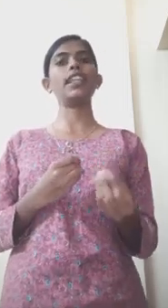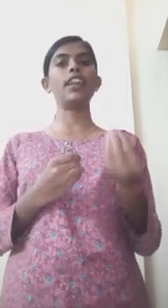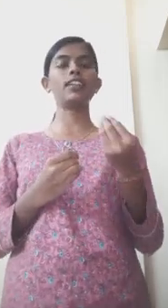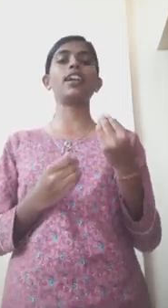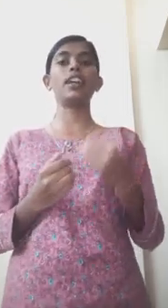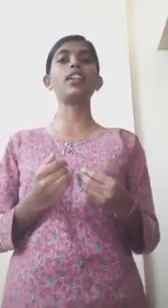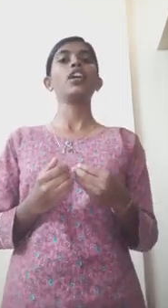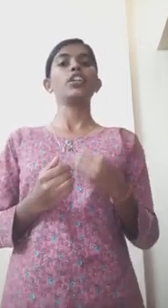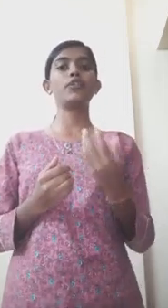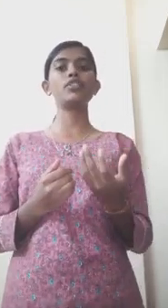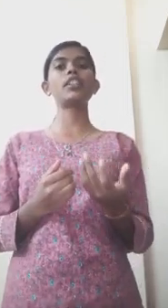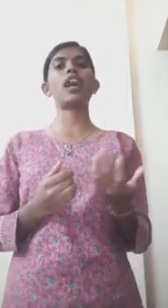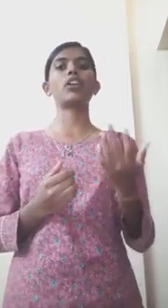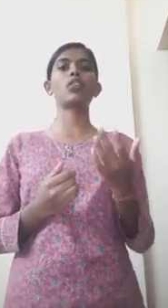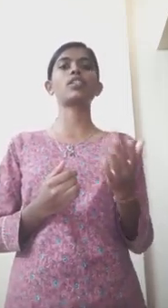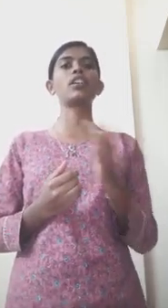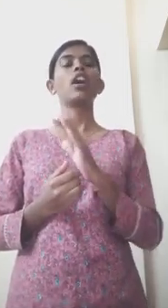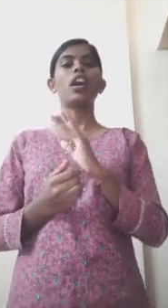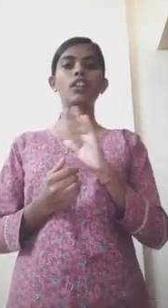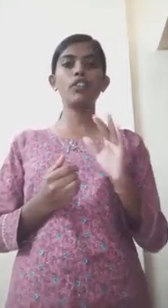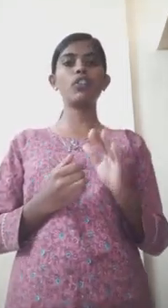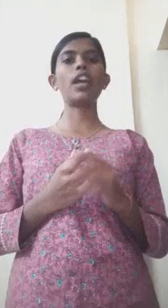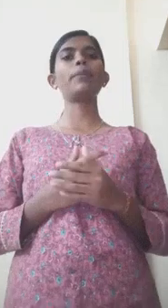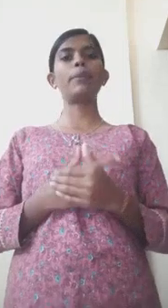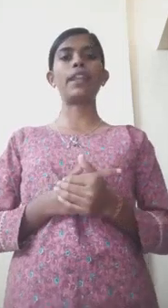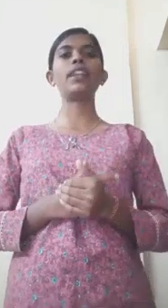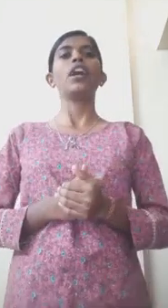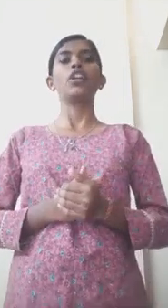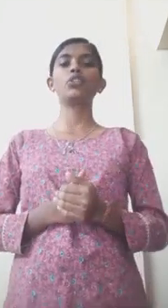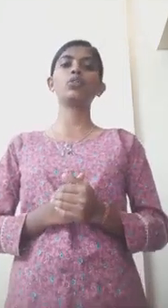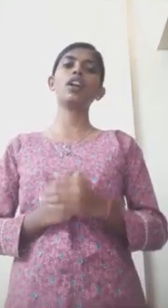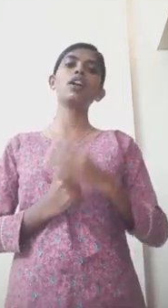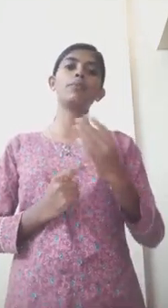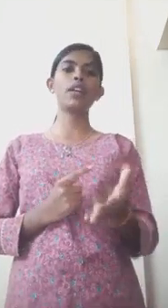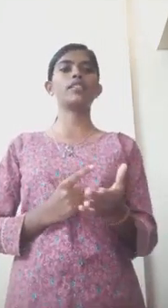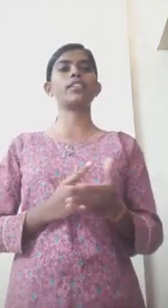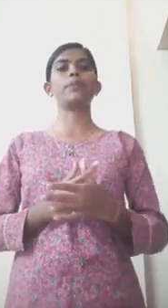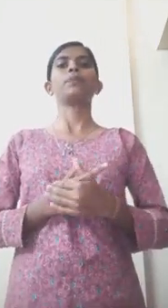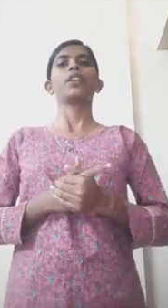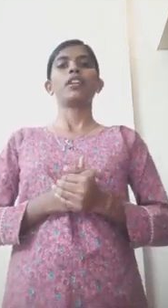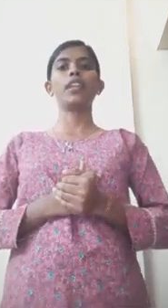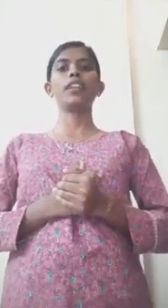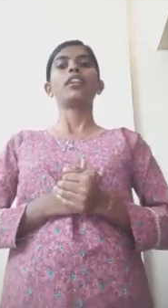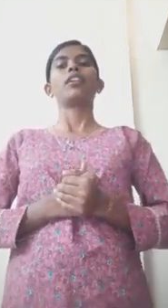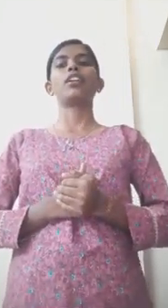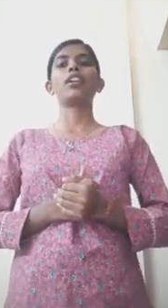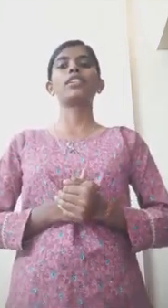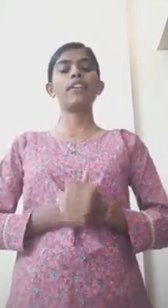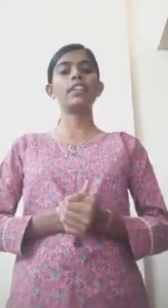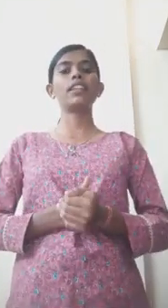inhaled air diffuses across the alveolar membrane into the bloodstream. Then seventh is